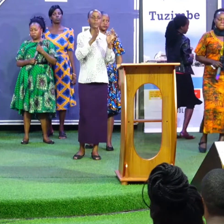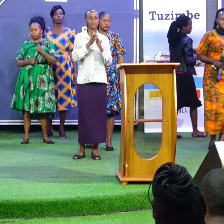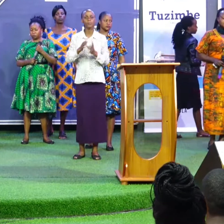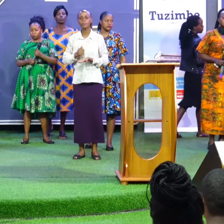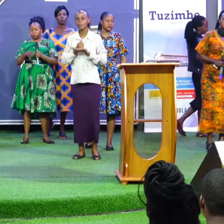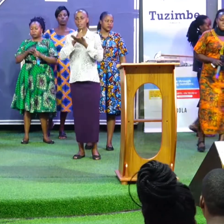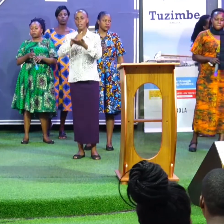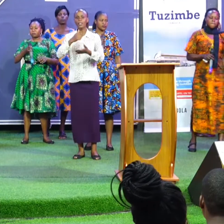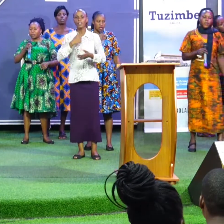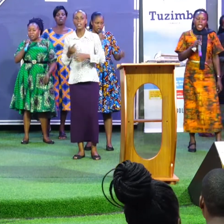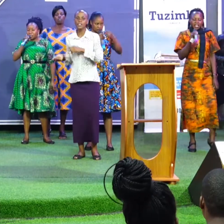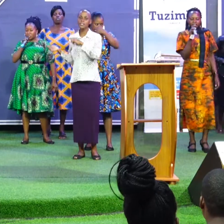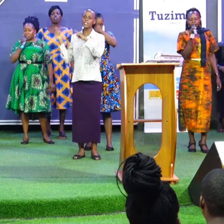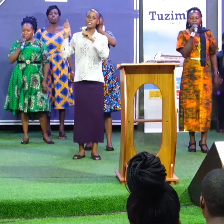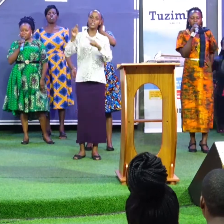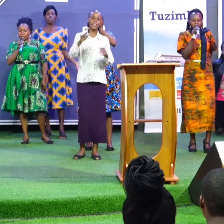Yesu nyambe,